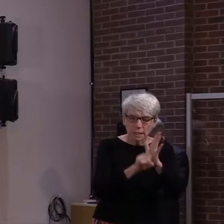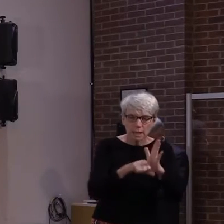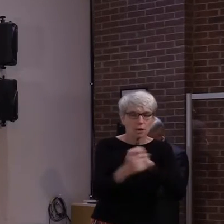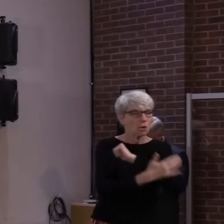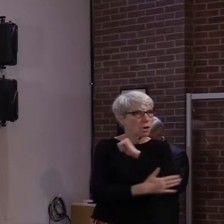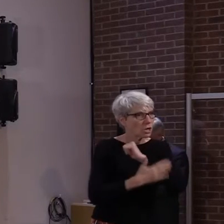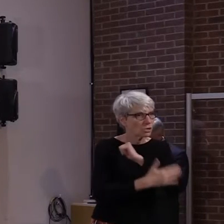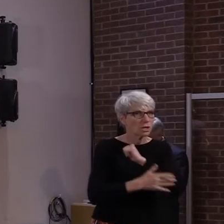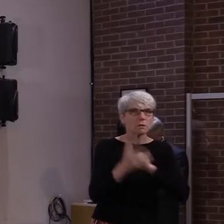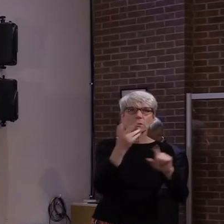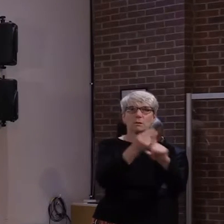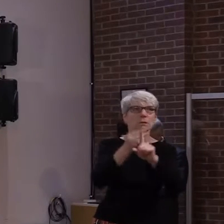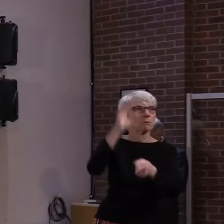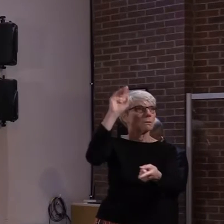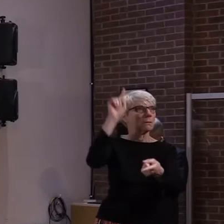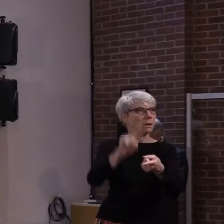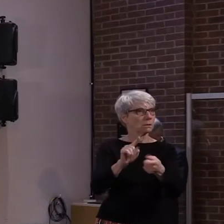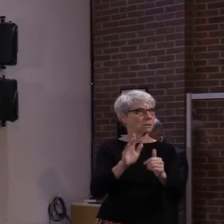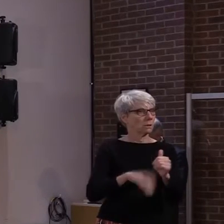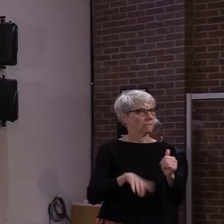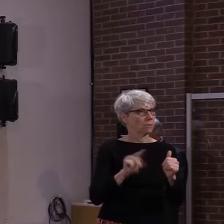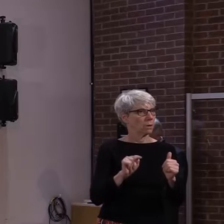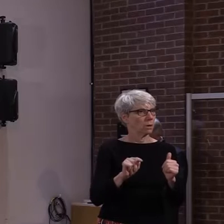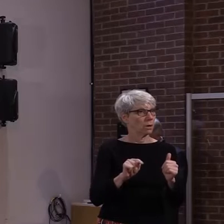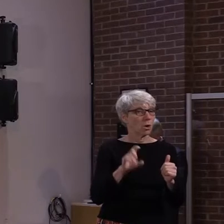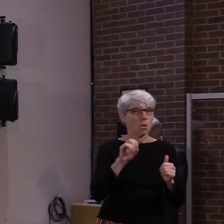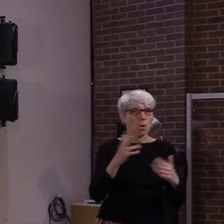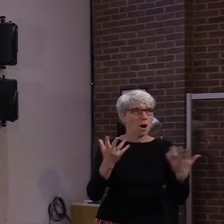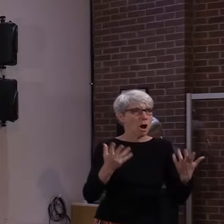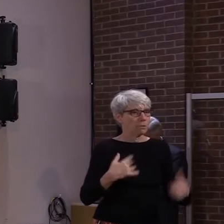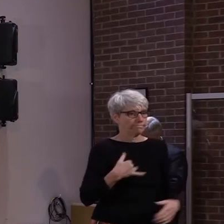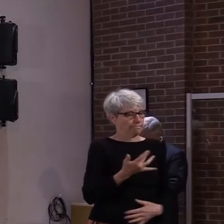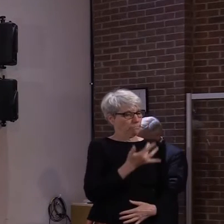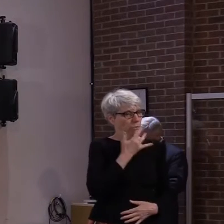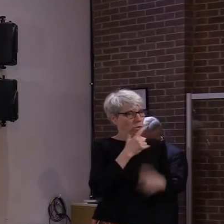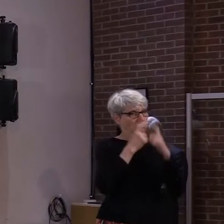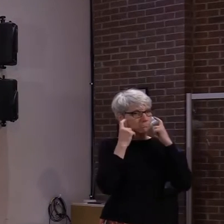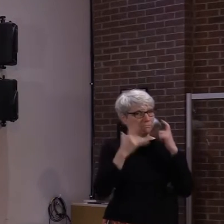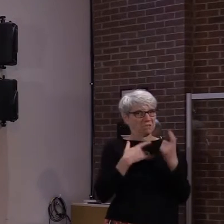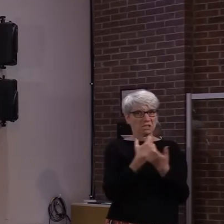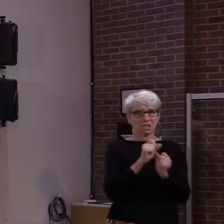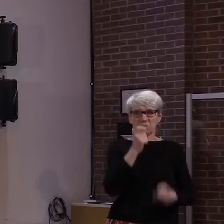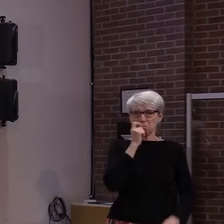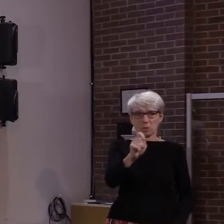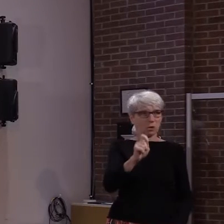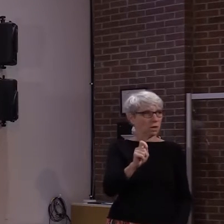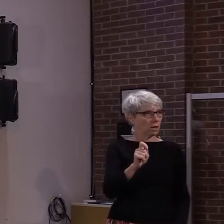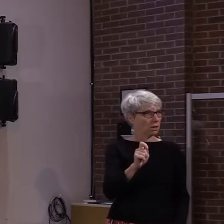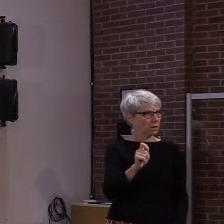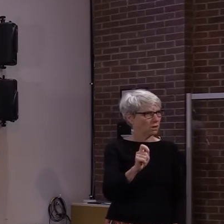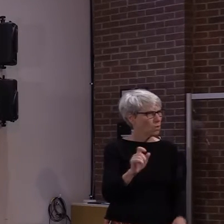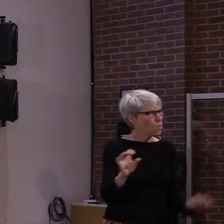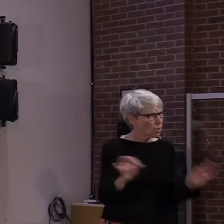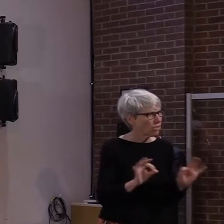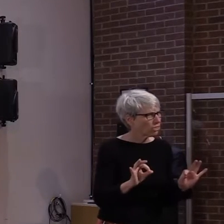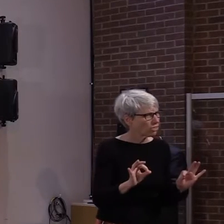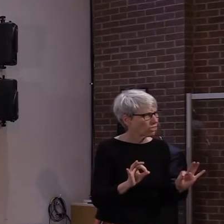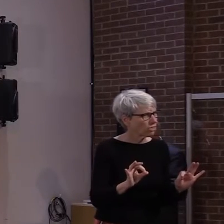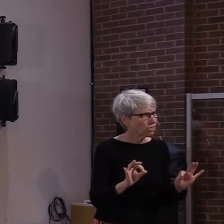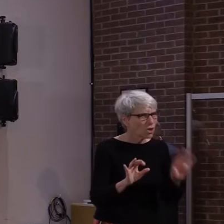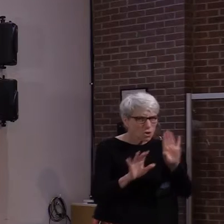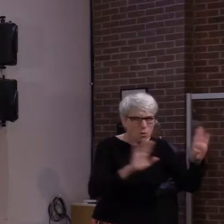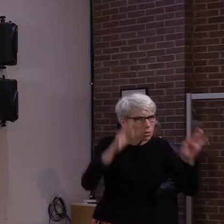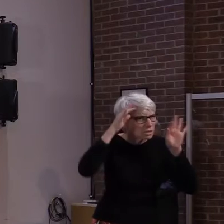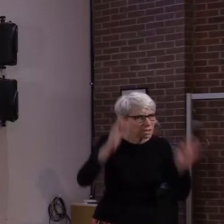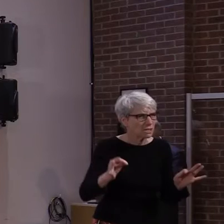rates, you just feel more comfortable wearing one. I want to underline this last point. The governor